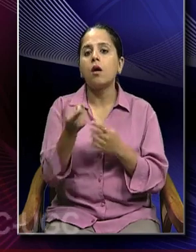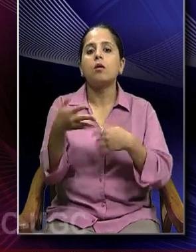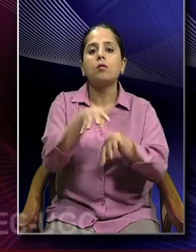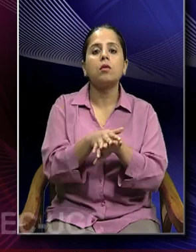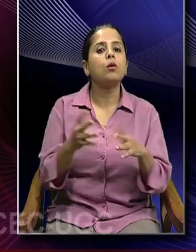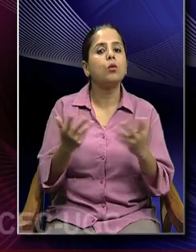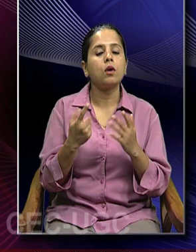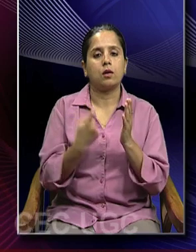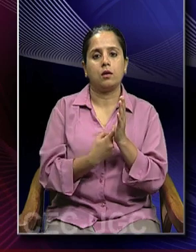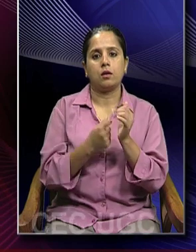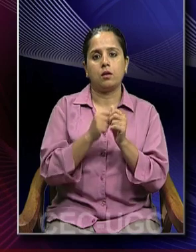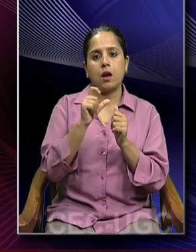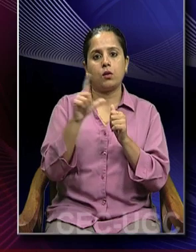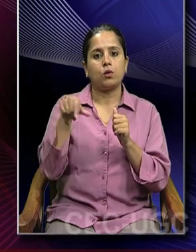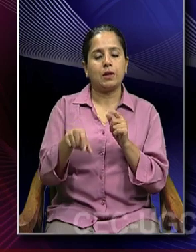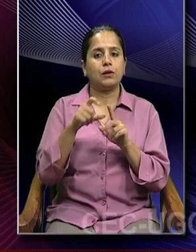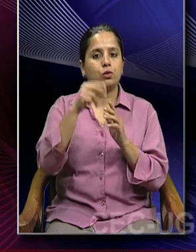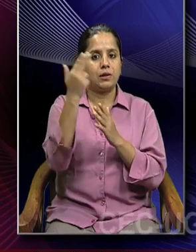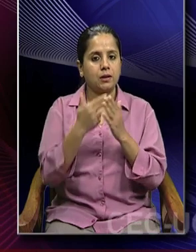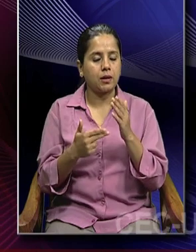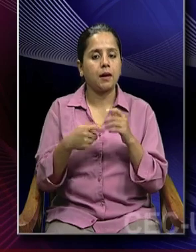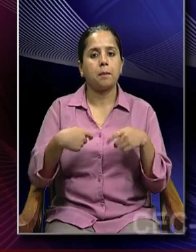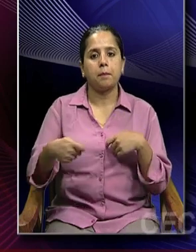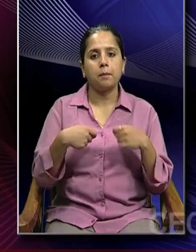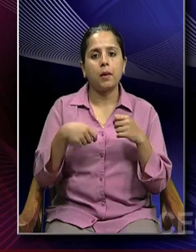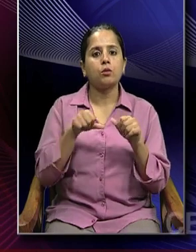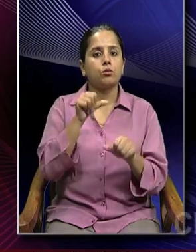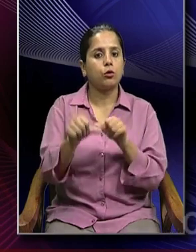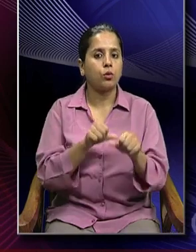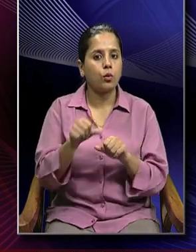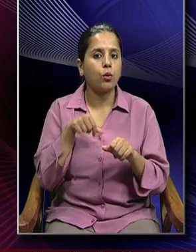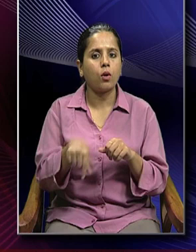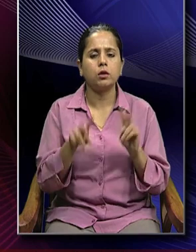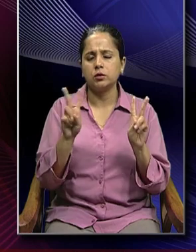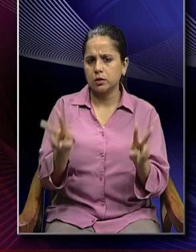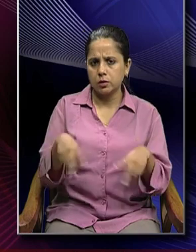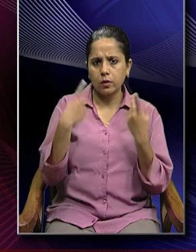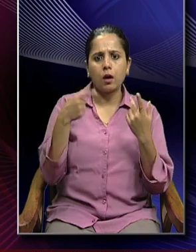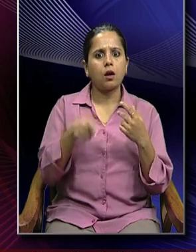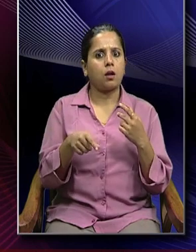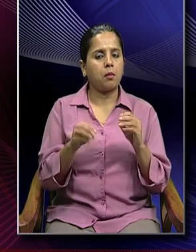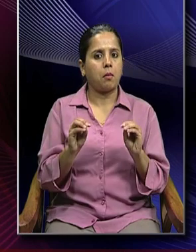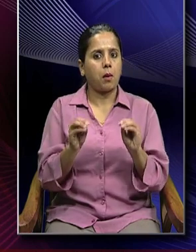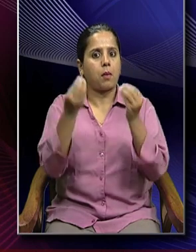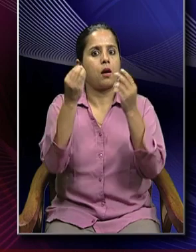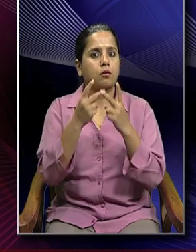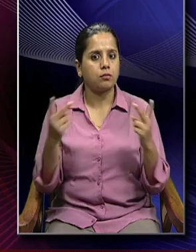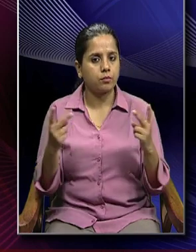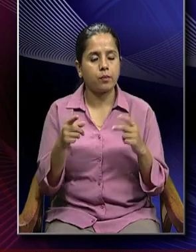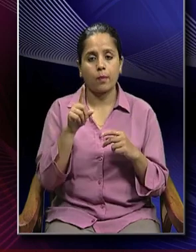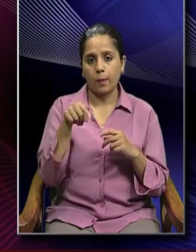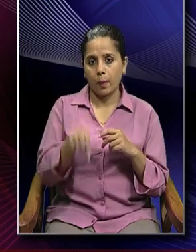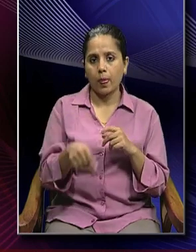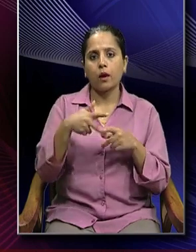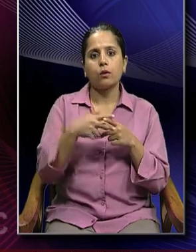the radical redesign of business processes for drastic and dramatic improvements, and it was a